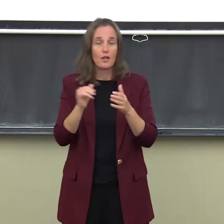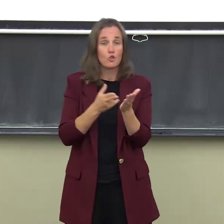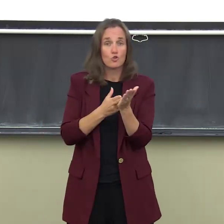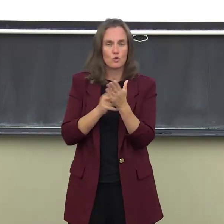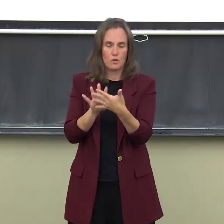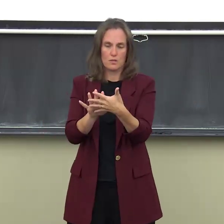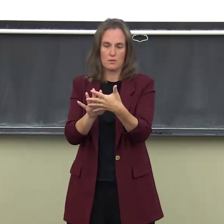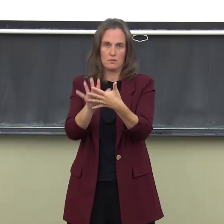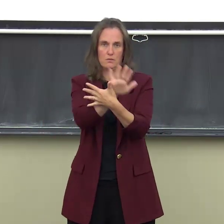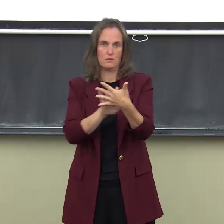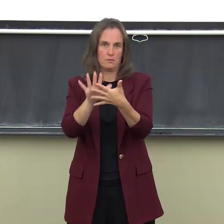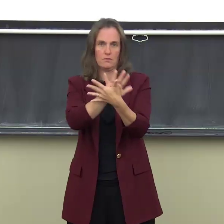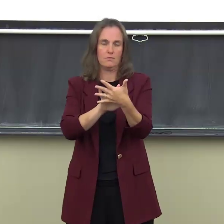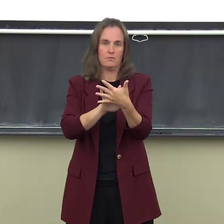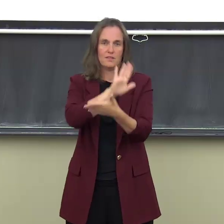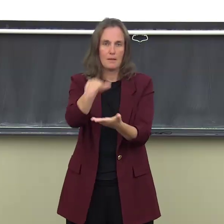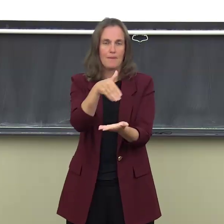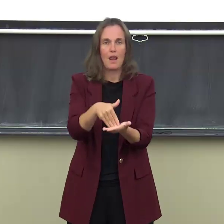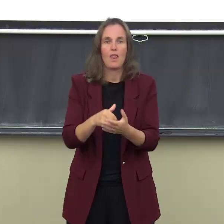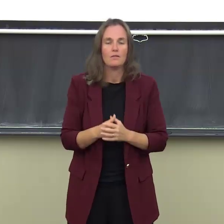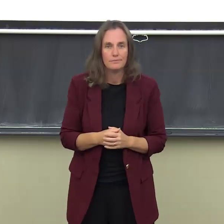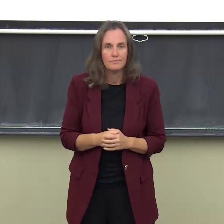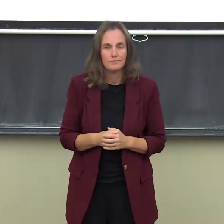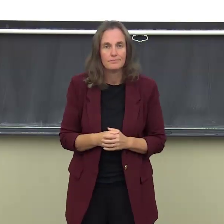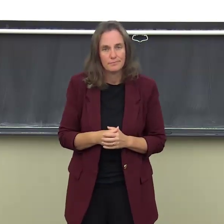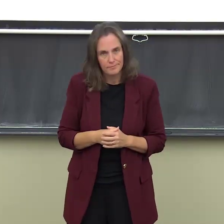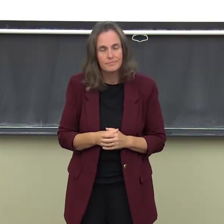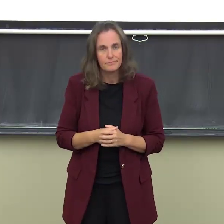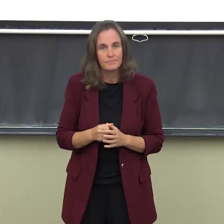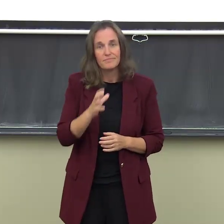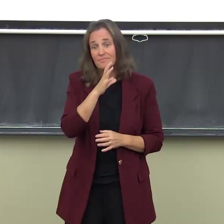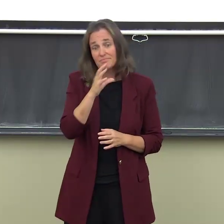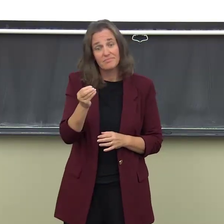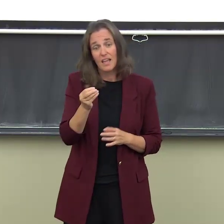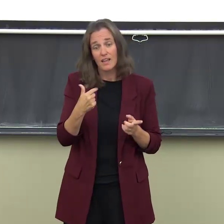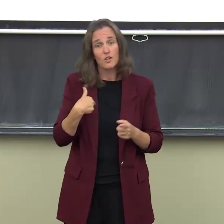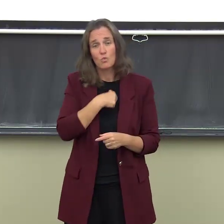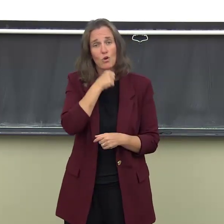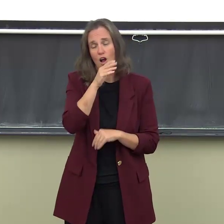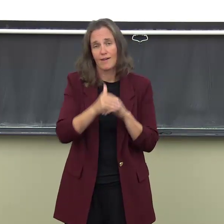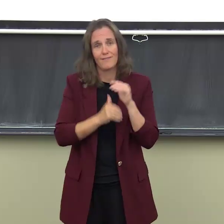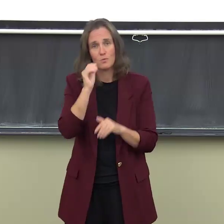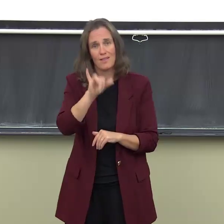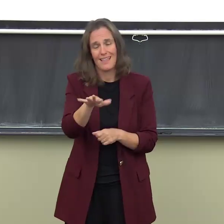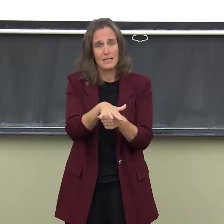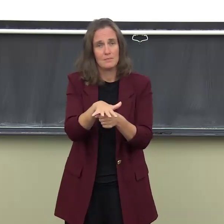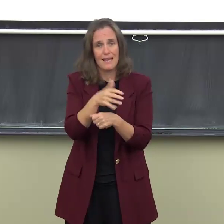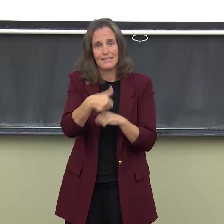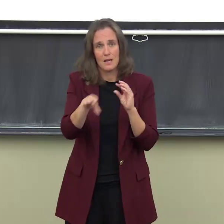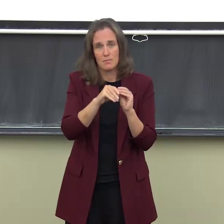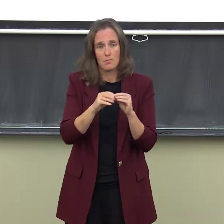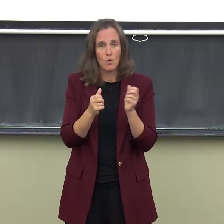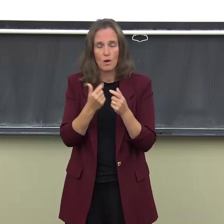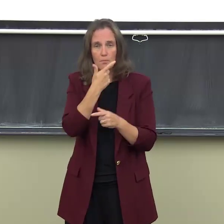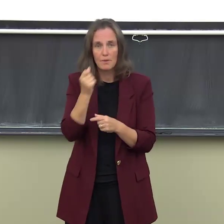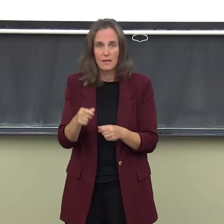muddly middle. And we are not comfortable in that space anymore, maybe because the binary is so